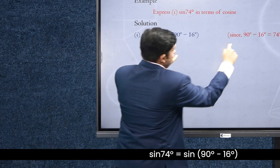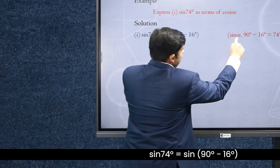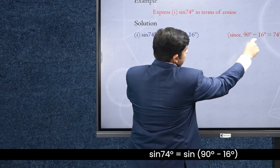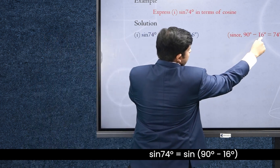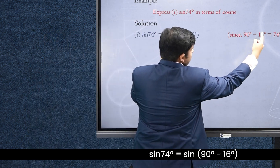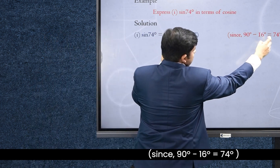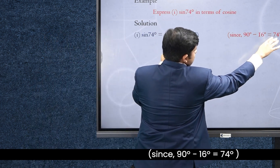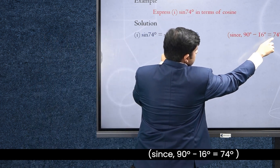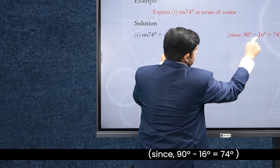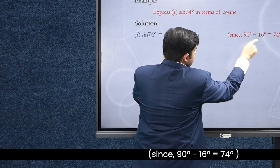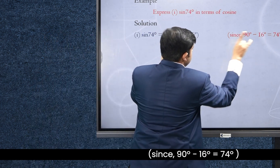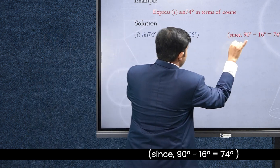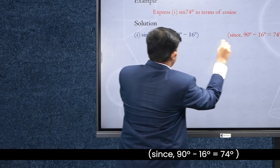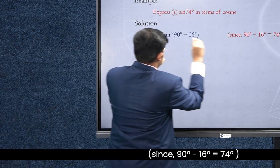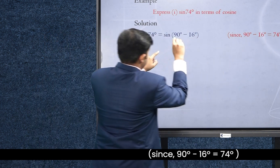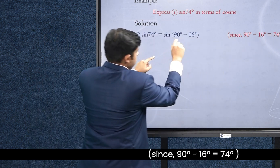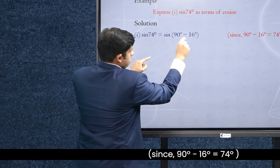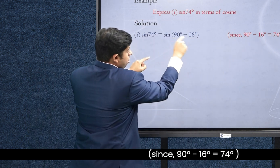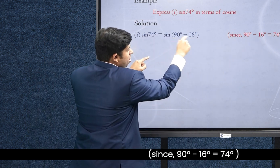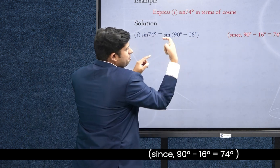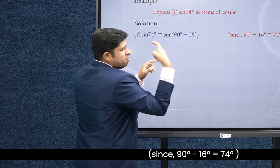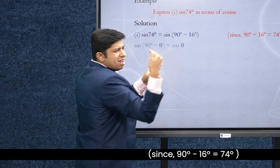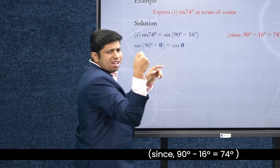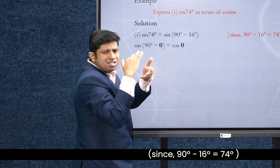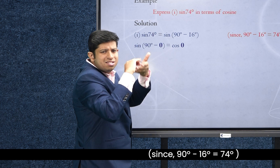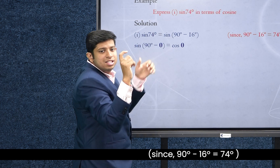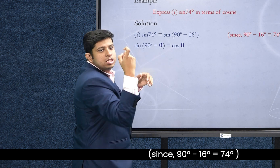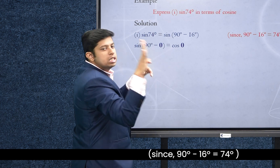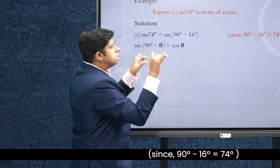degrees, since 90 degrees minus 16 degrees is equal to 74 degrees.